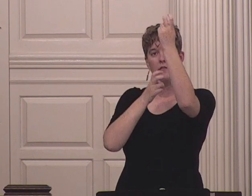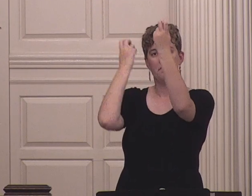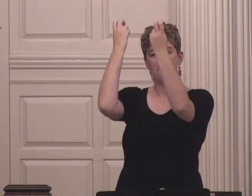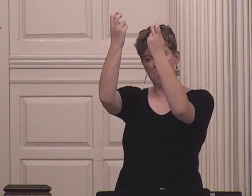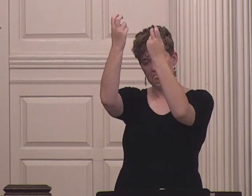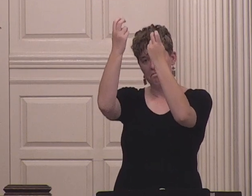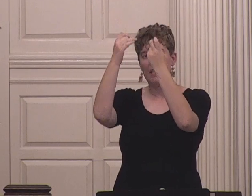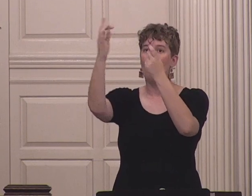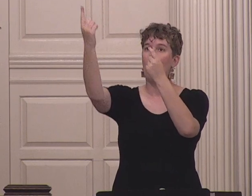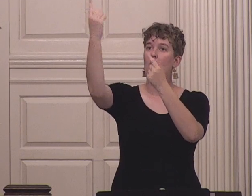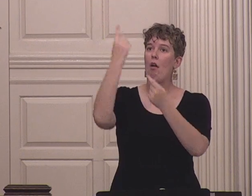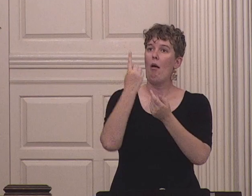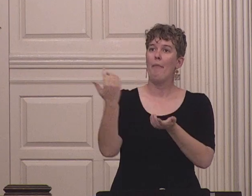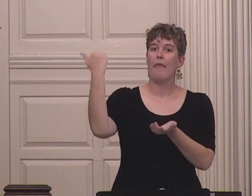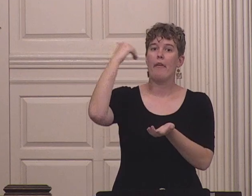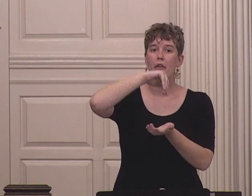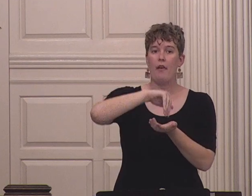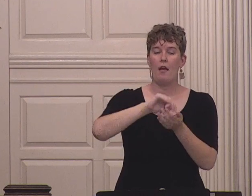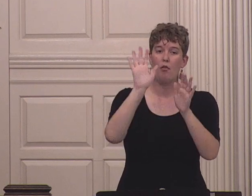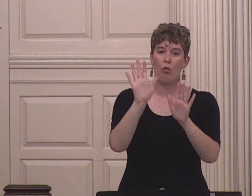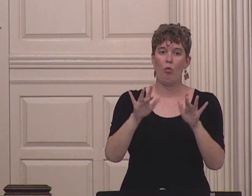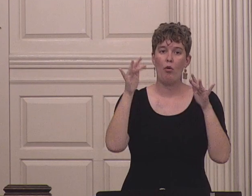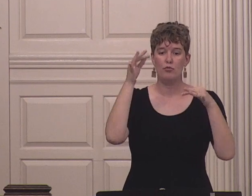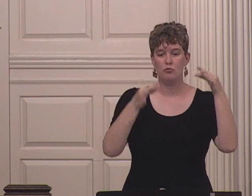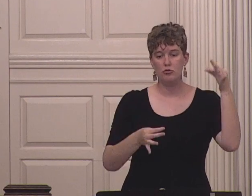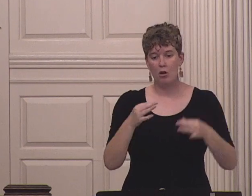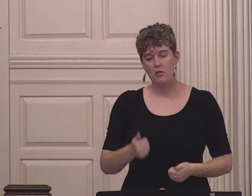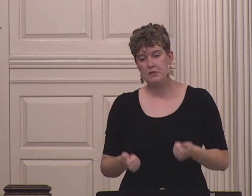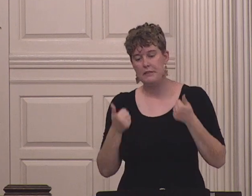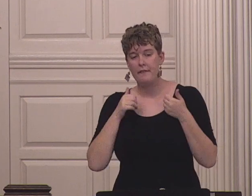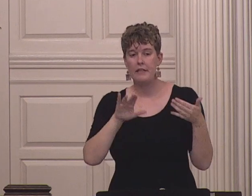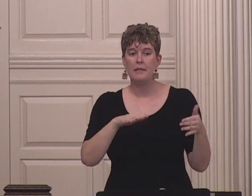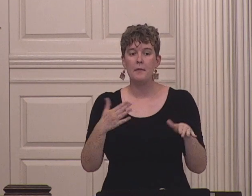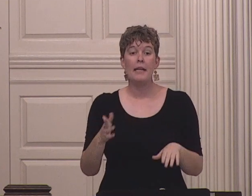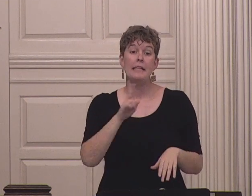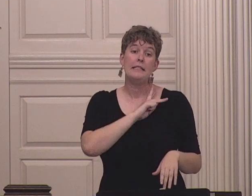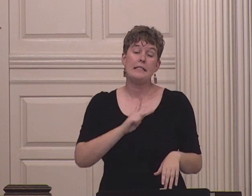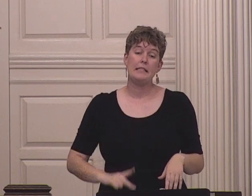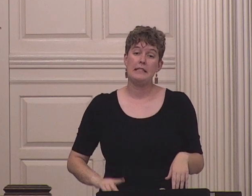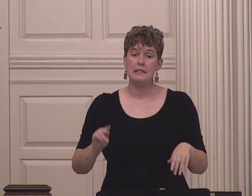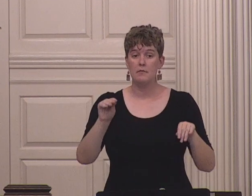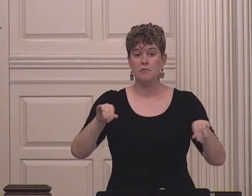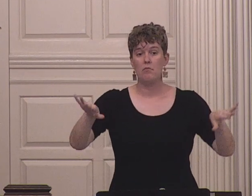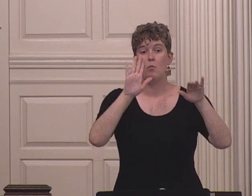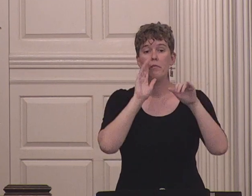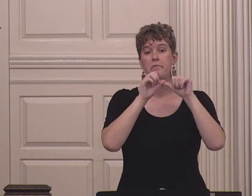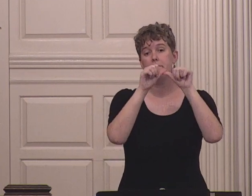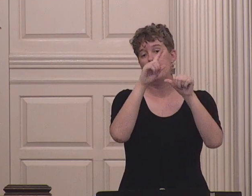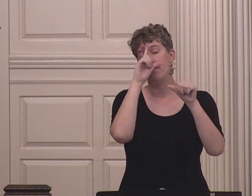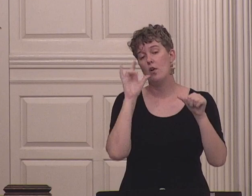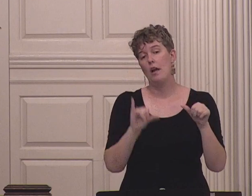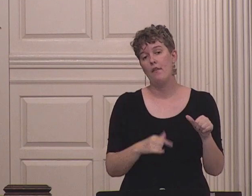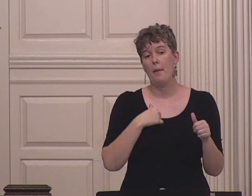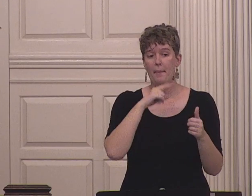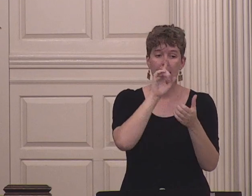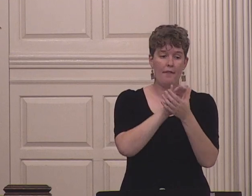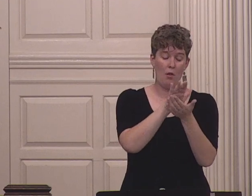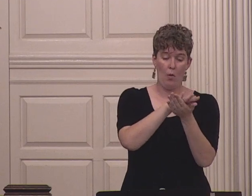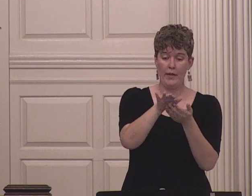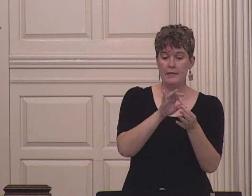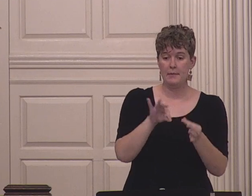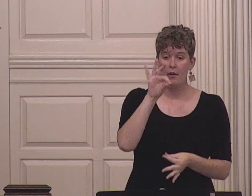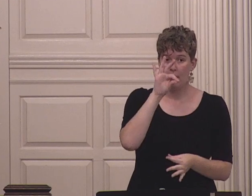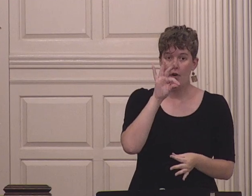come again in glory to judge the living and the dead, and his kingdom will have no end. I believe in the Holy